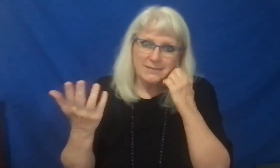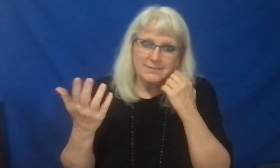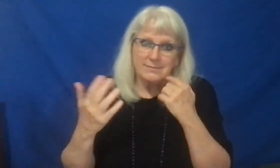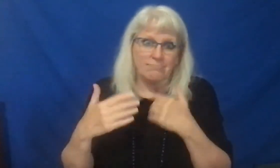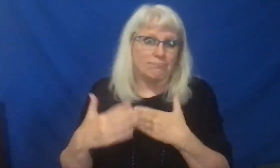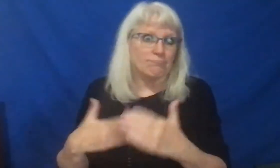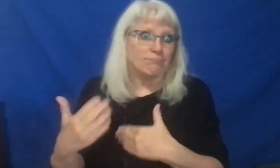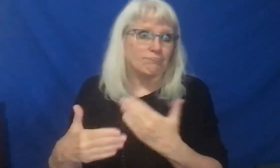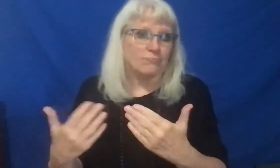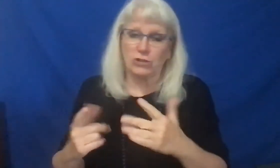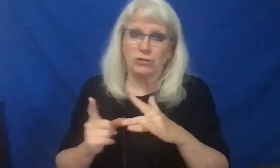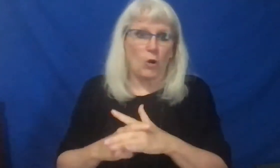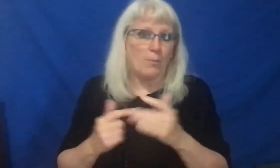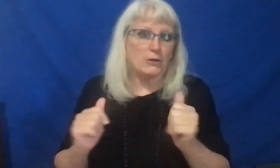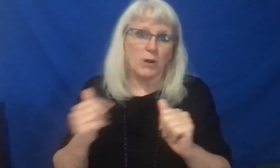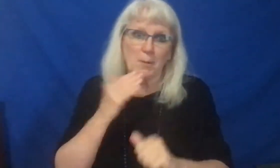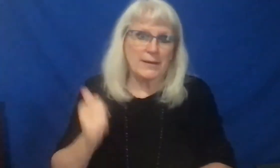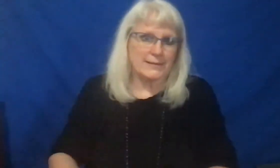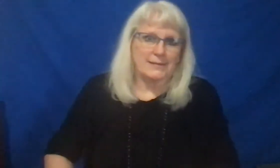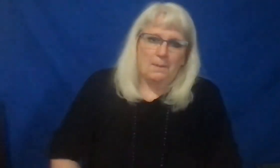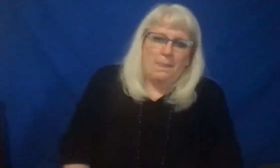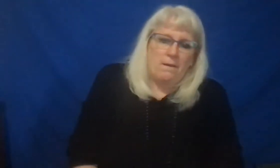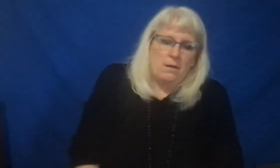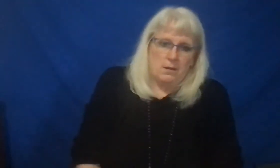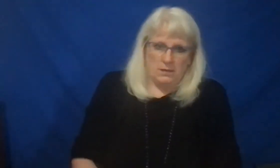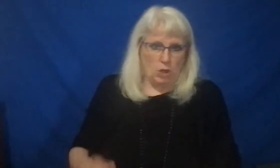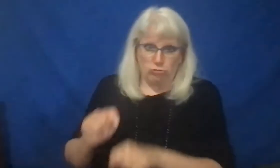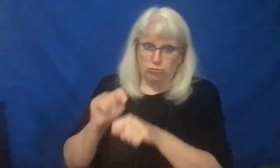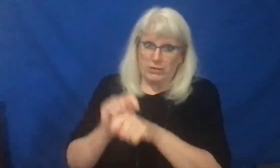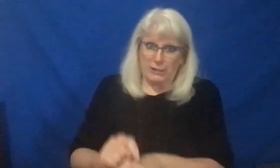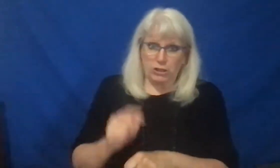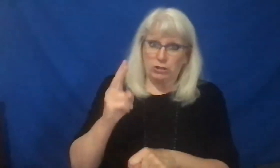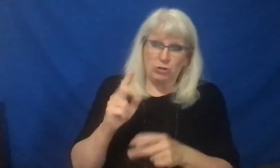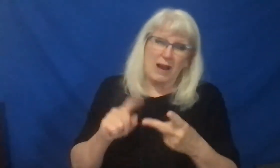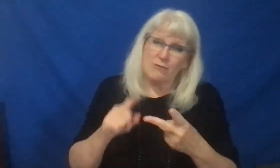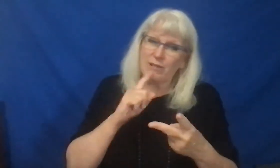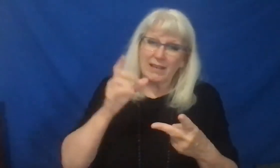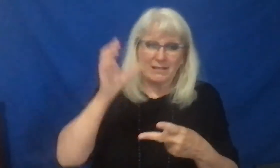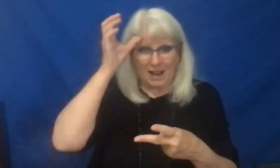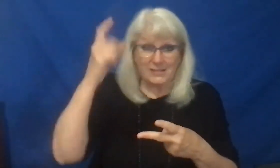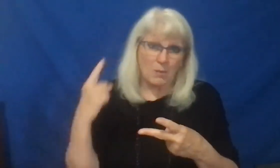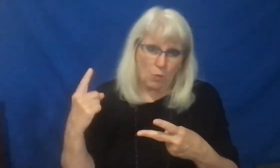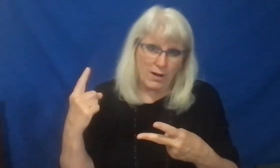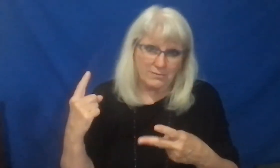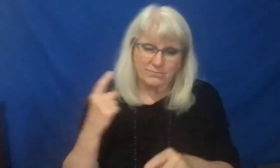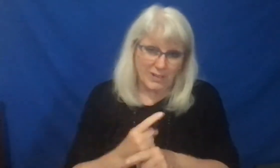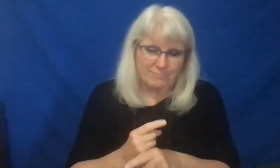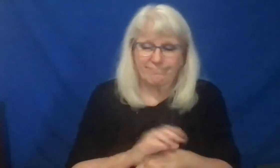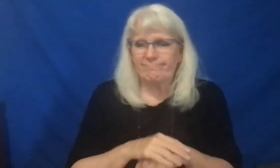from tradition 2 to really concept 1, right? Before I got really involved in